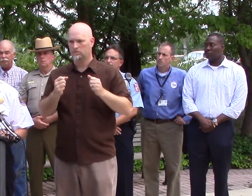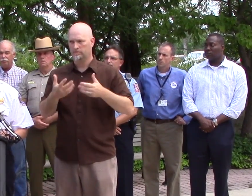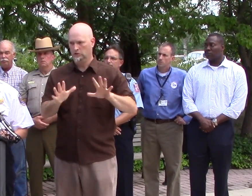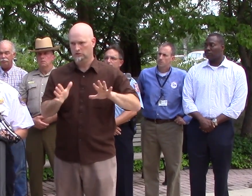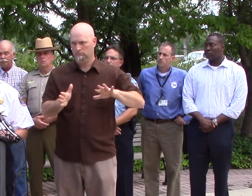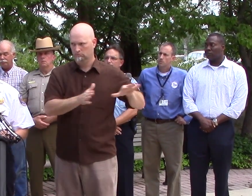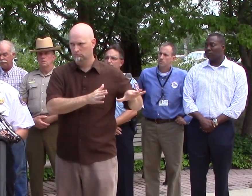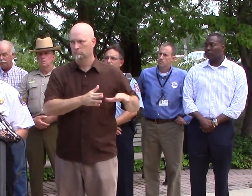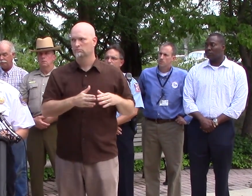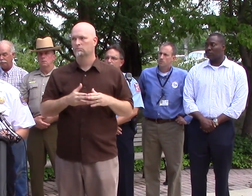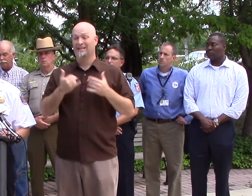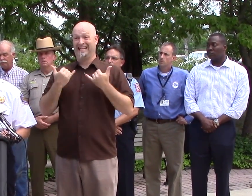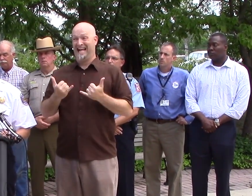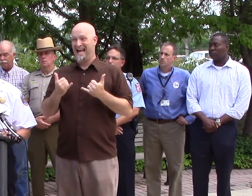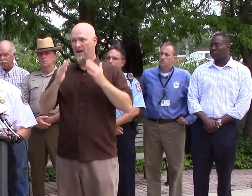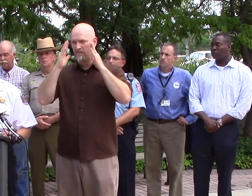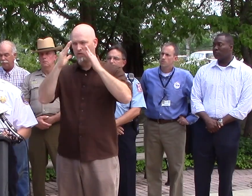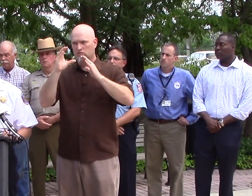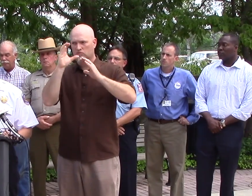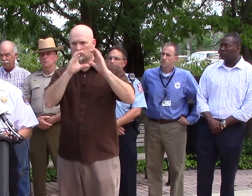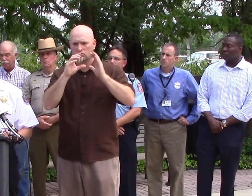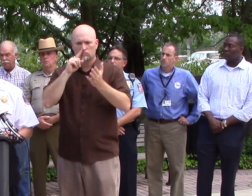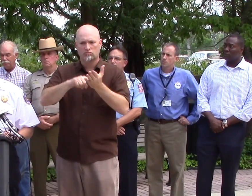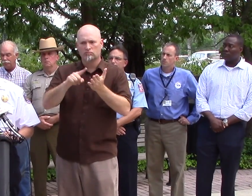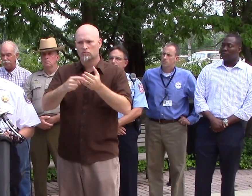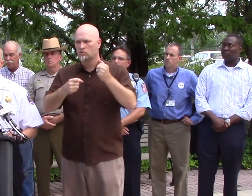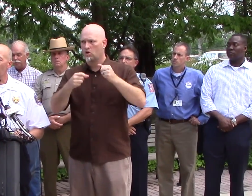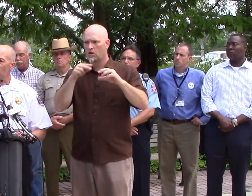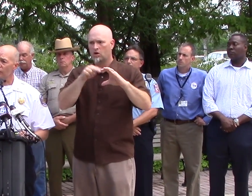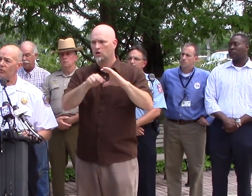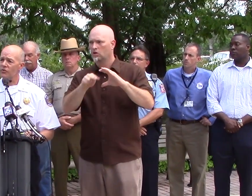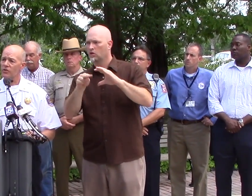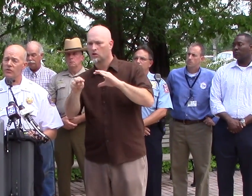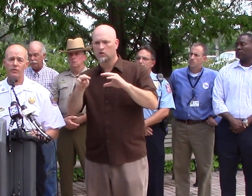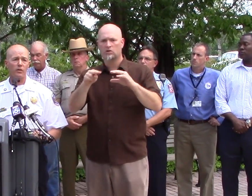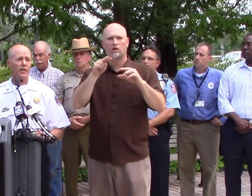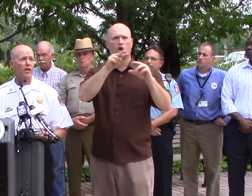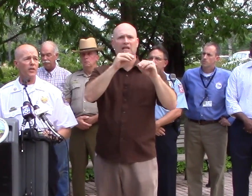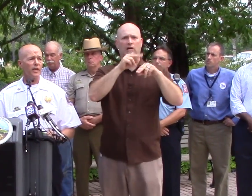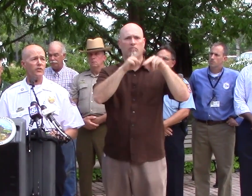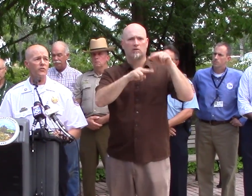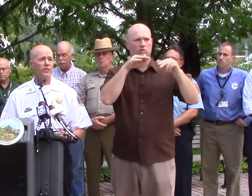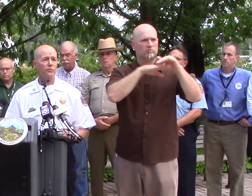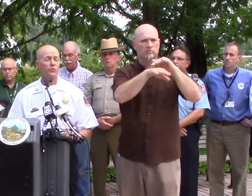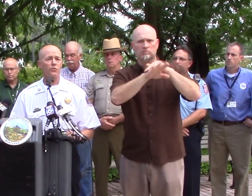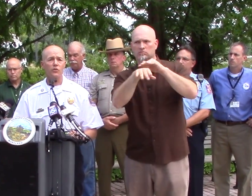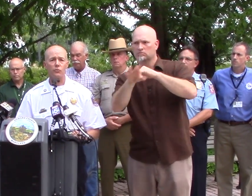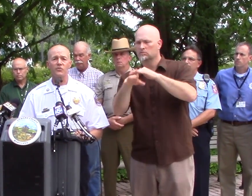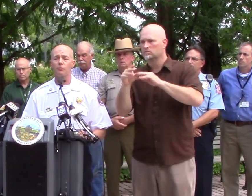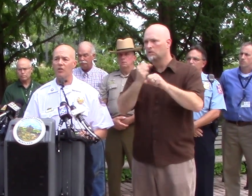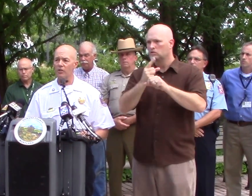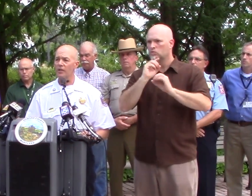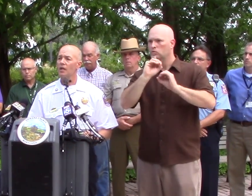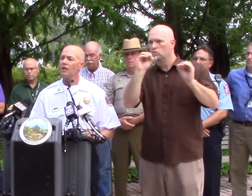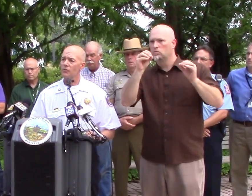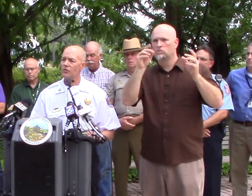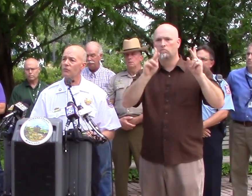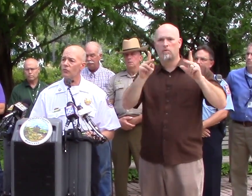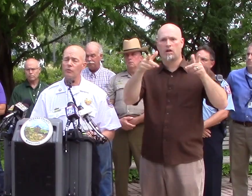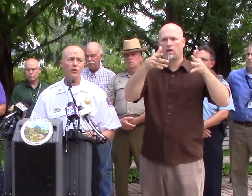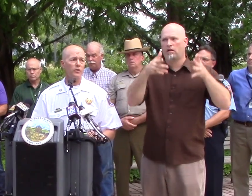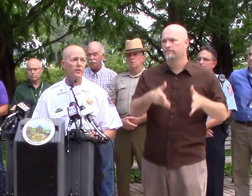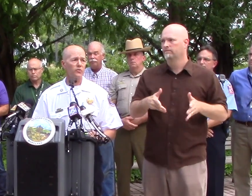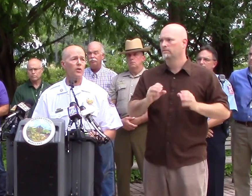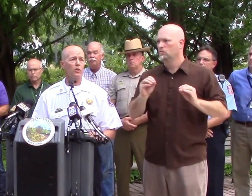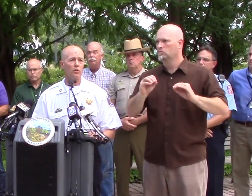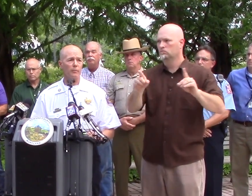the vehicles, in the building, and along the Patapsco River. We also assisted our county agencies with structural stability of several